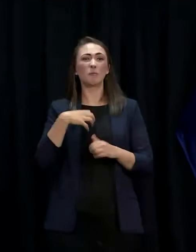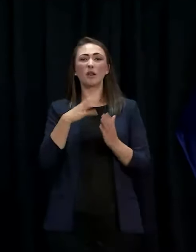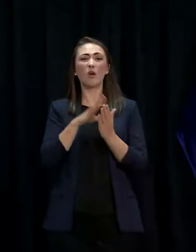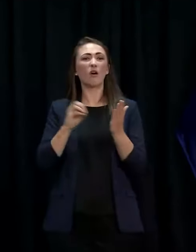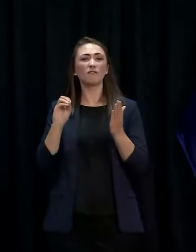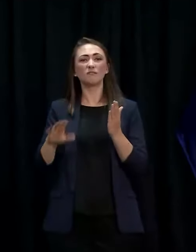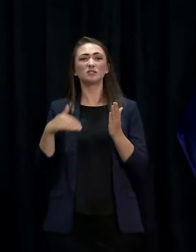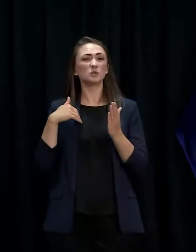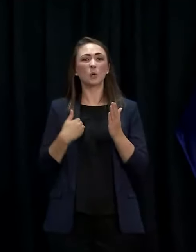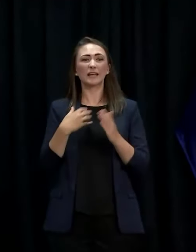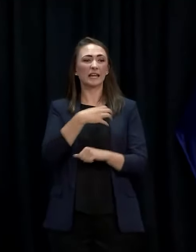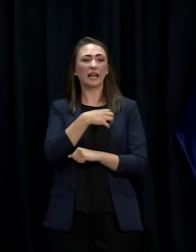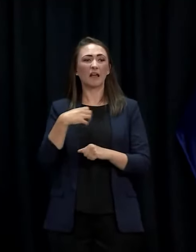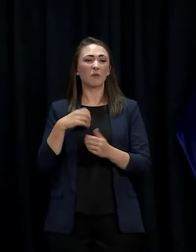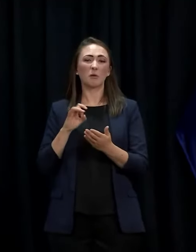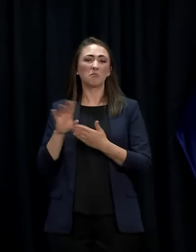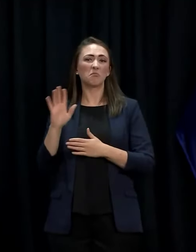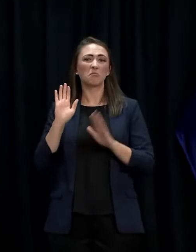that petition?